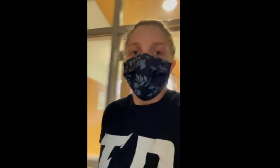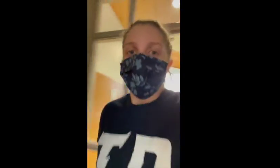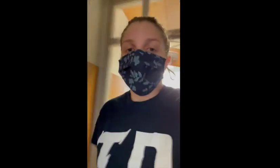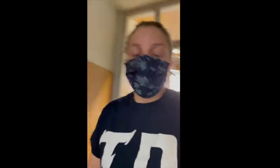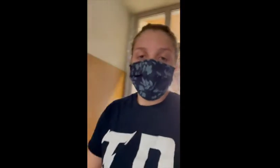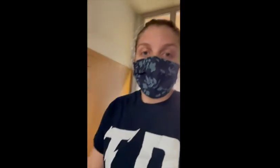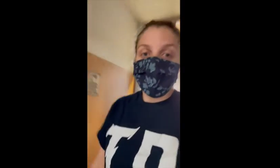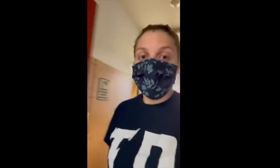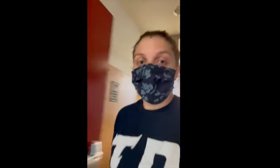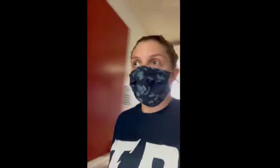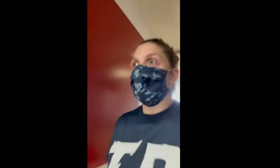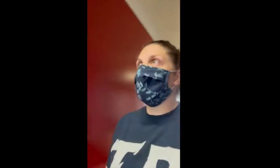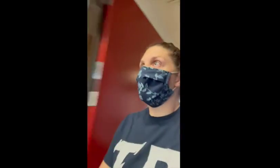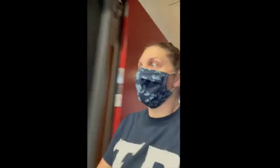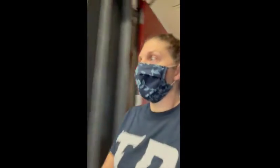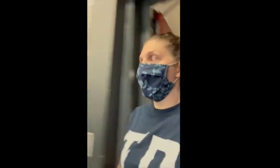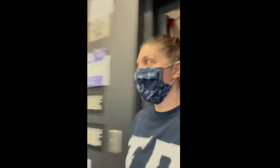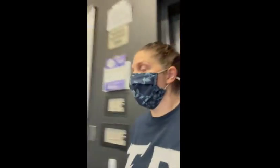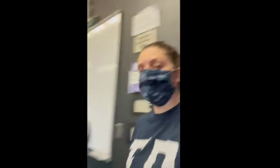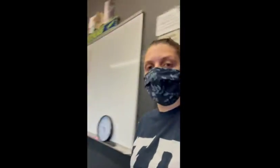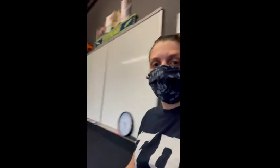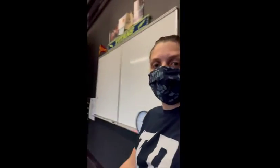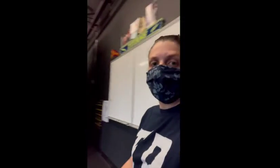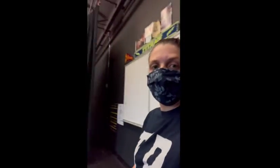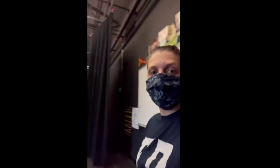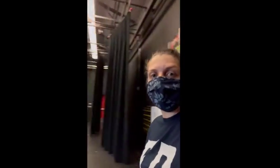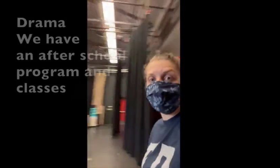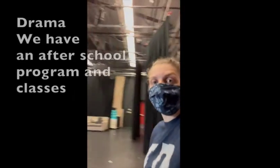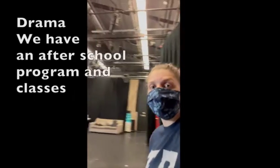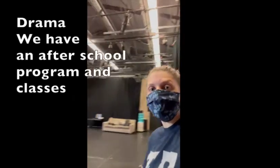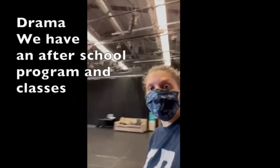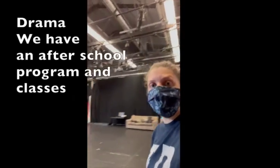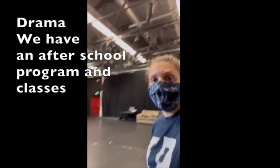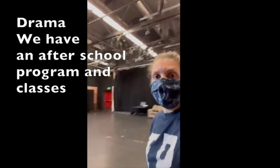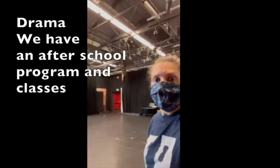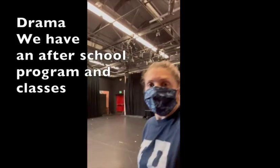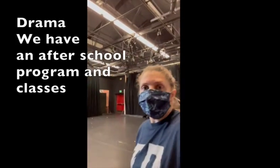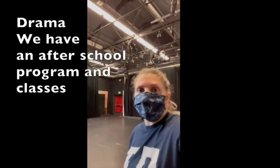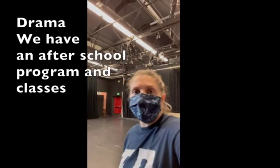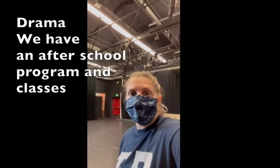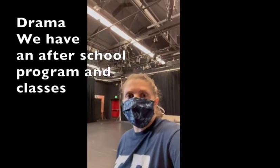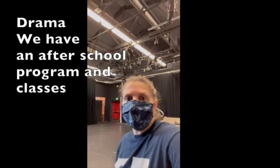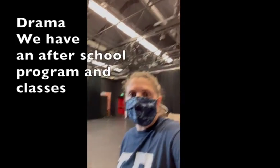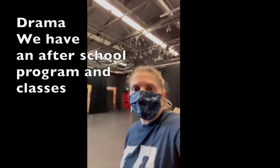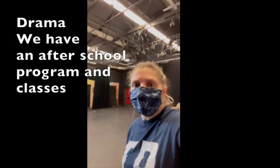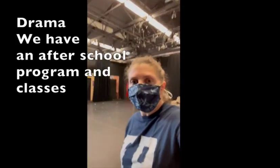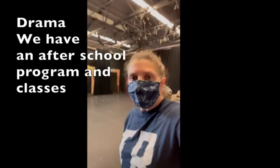So we have an after-school drama program and a couple classes. So here's our theater. You can see all of our cool lights.